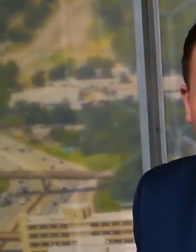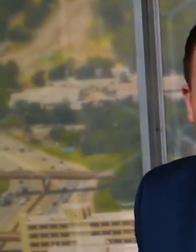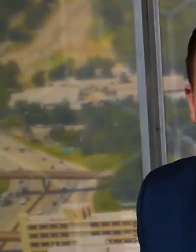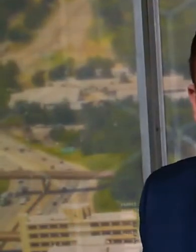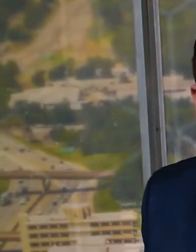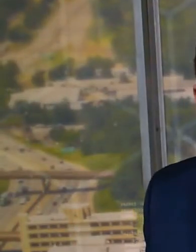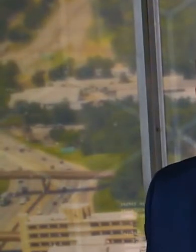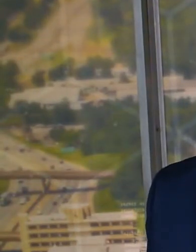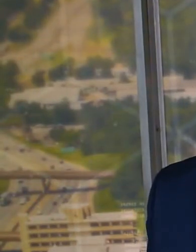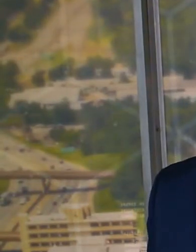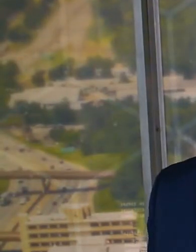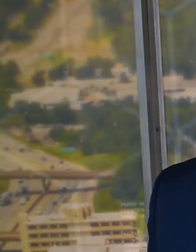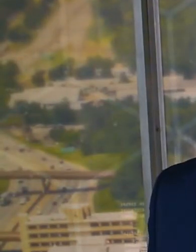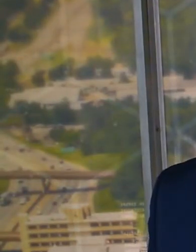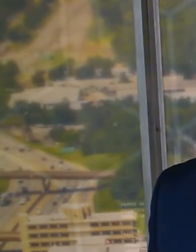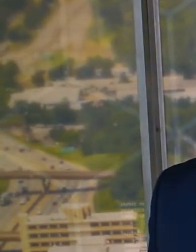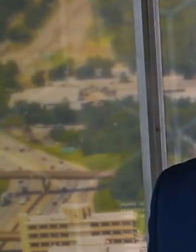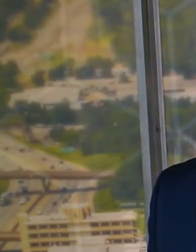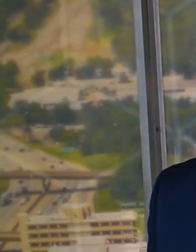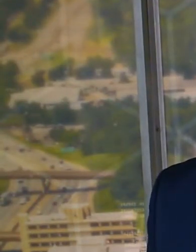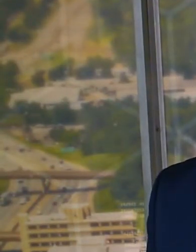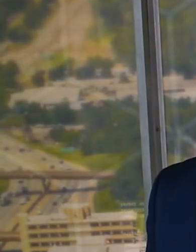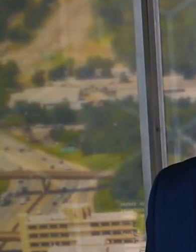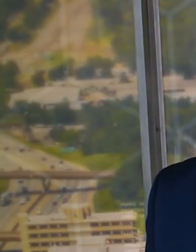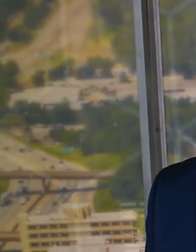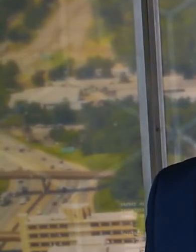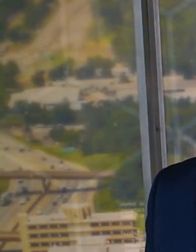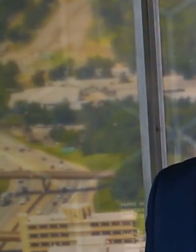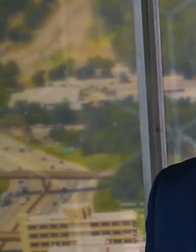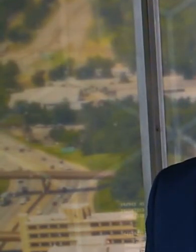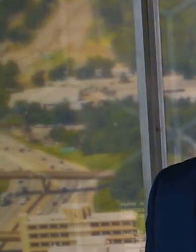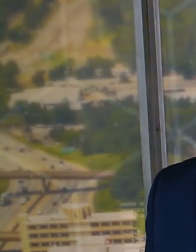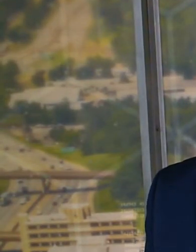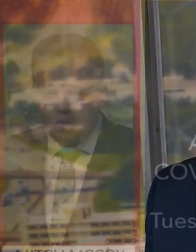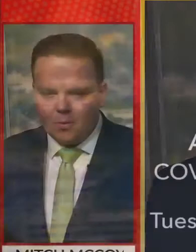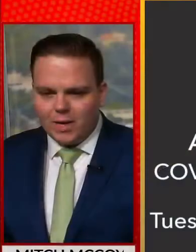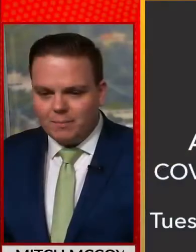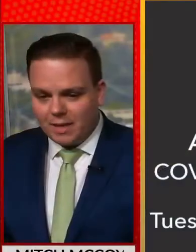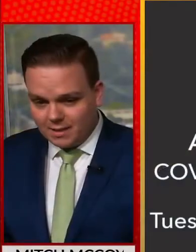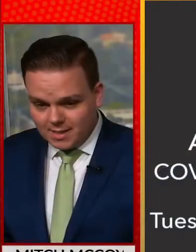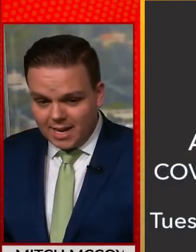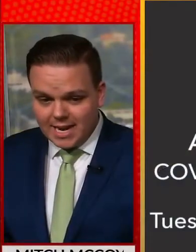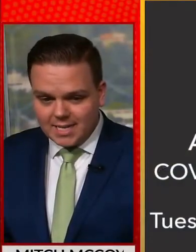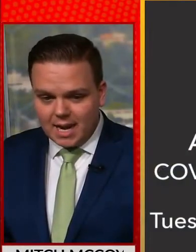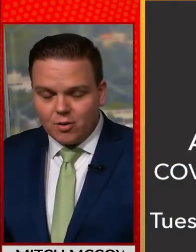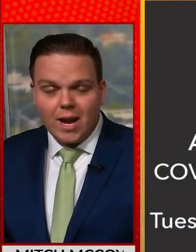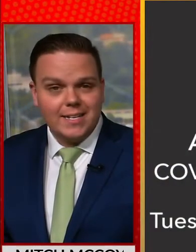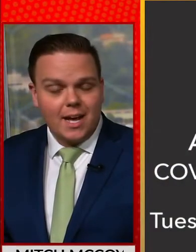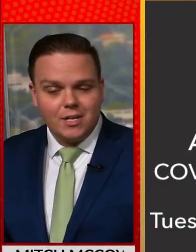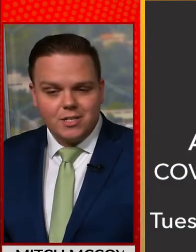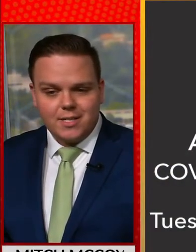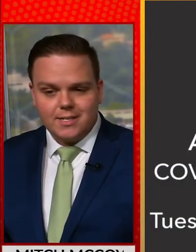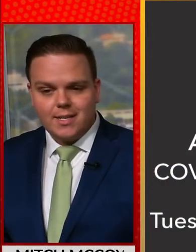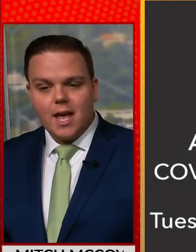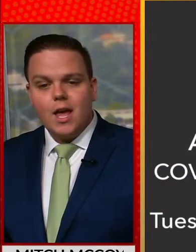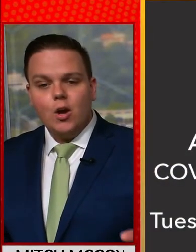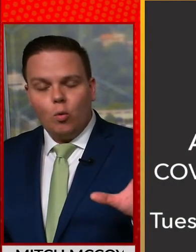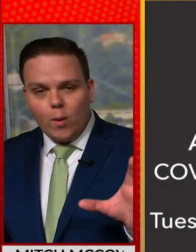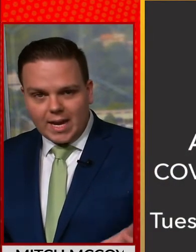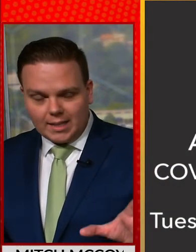And good afternoon to you. I'm Mitch McCoy. We are standing by at any moment. We are going to be listening in to Governor Asa